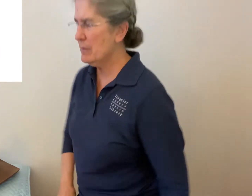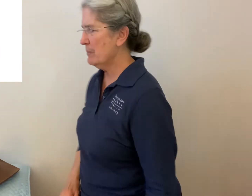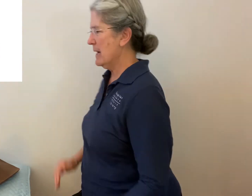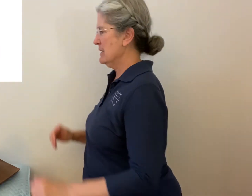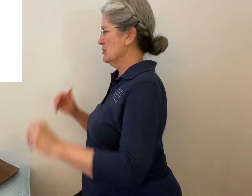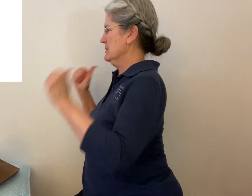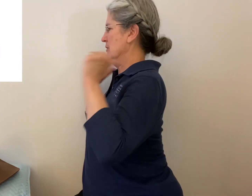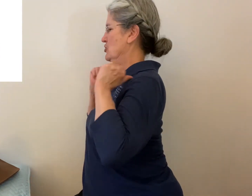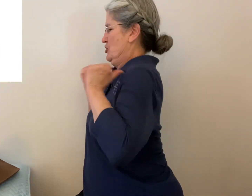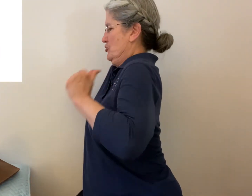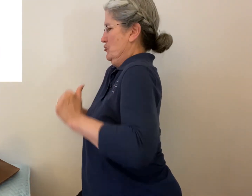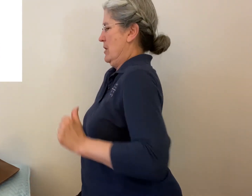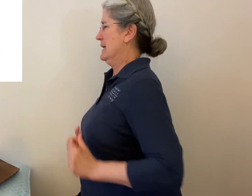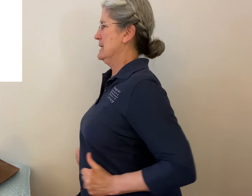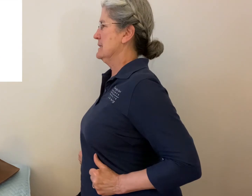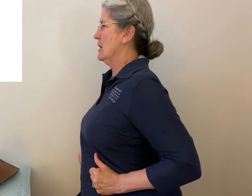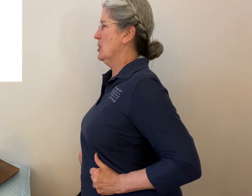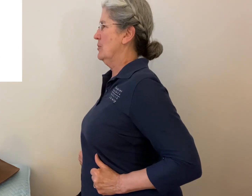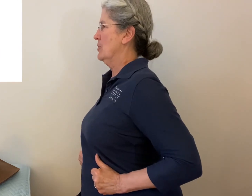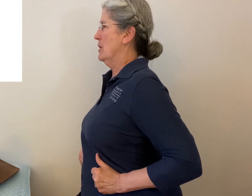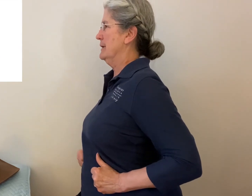body. It's almost like you're shrugging a coat on.